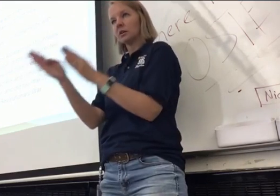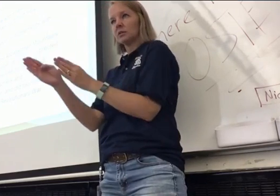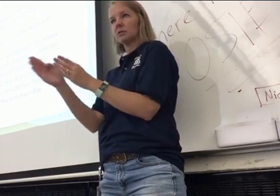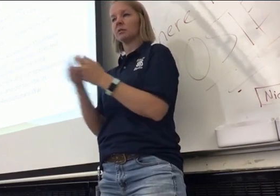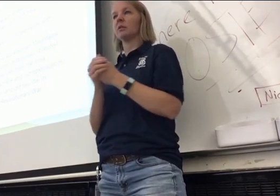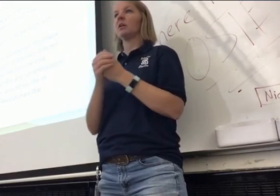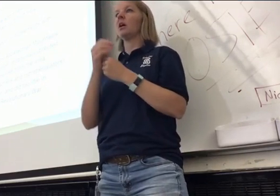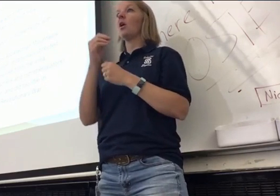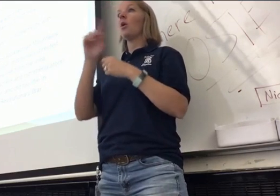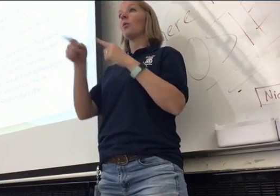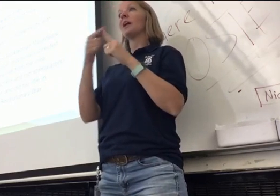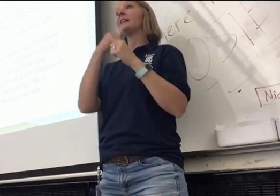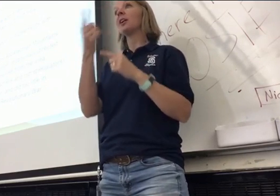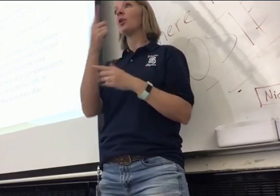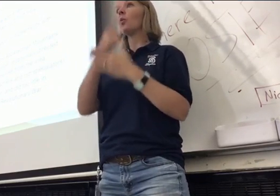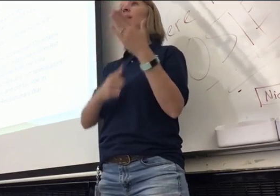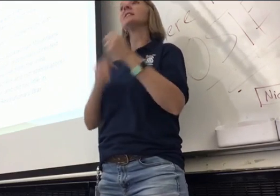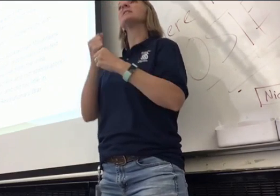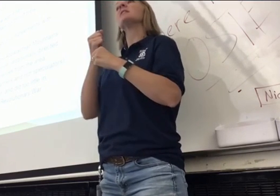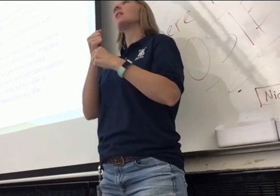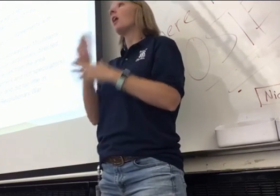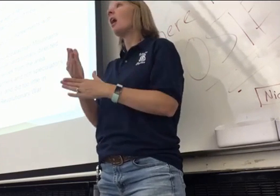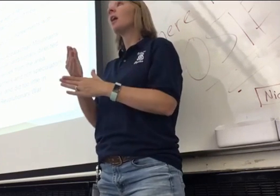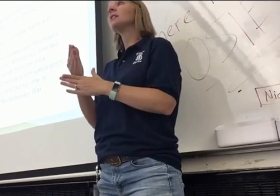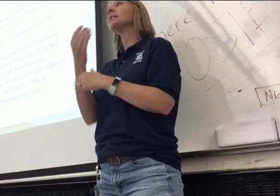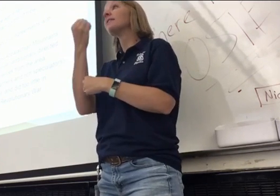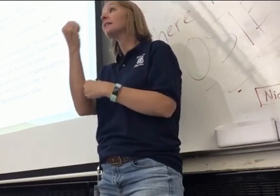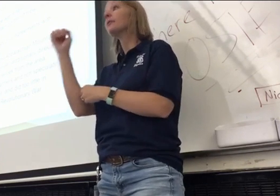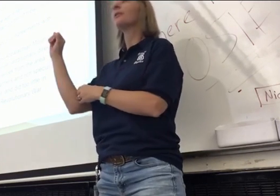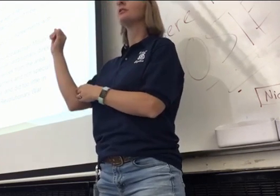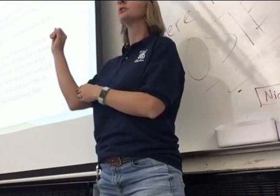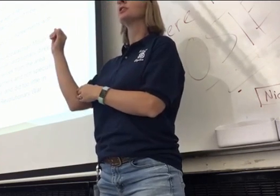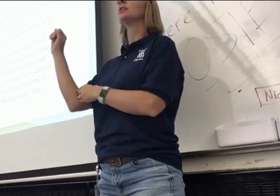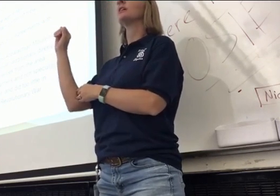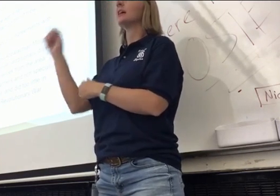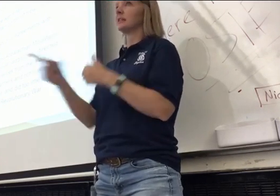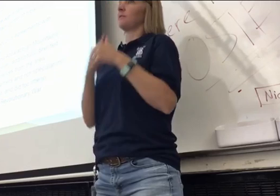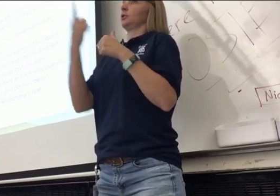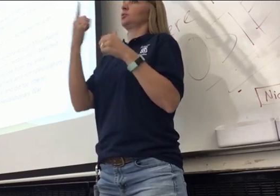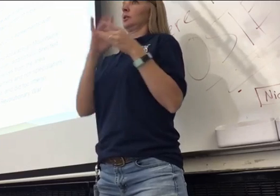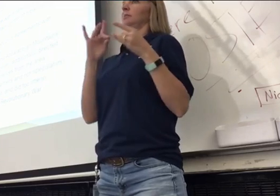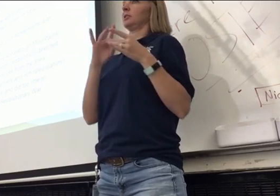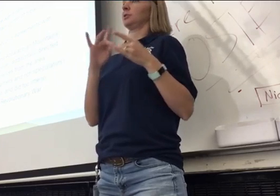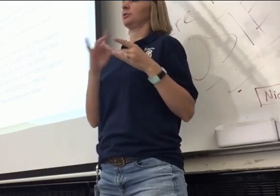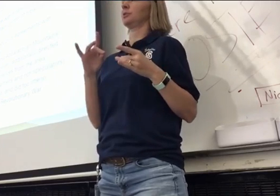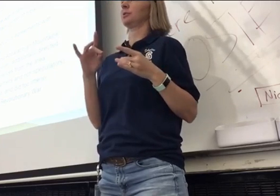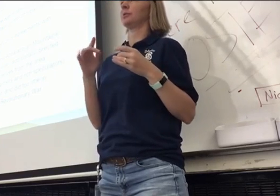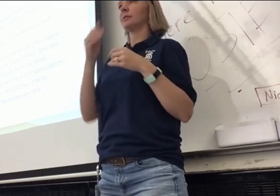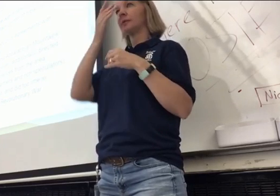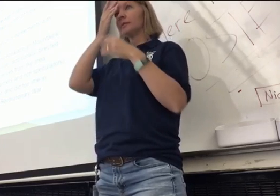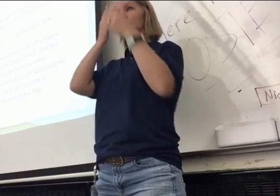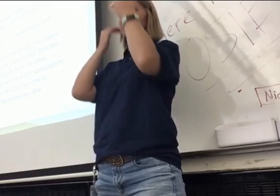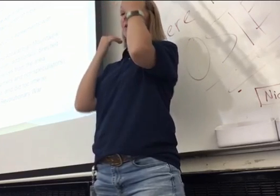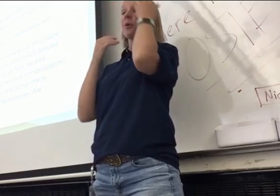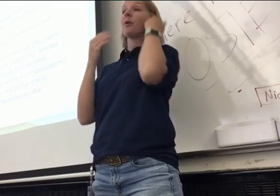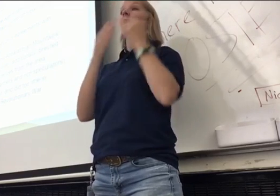of the American Revolution, this should be your very first one that you talk about. Things that you're going to highlight on